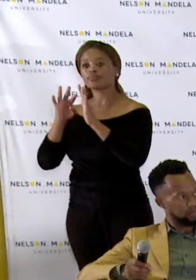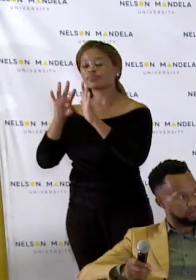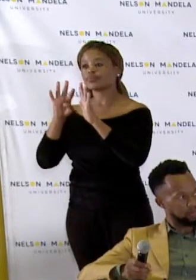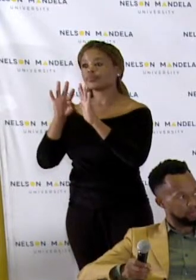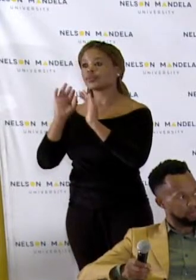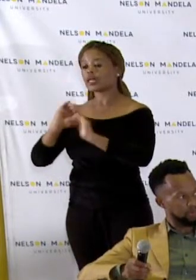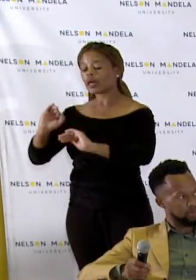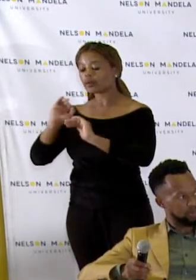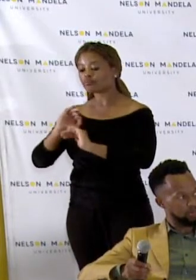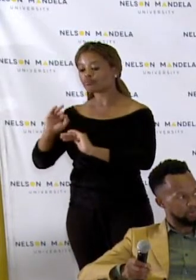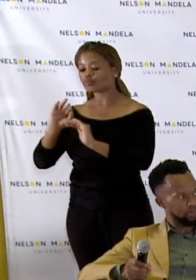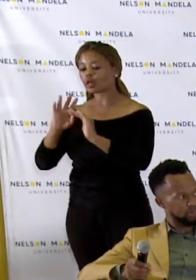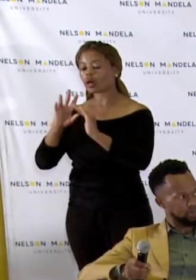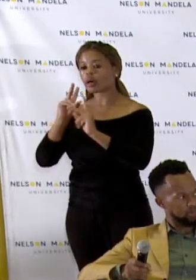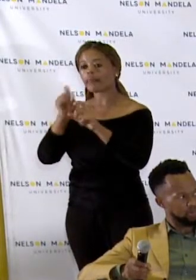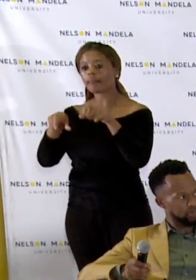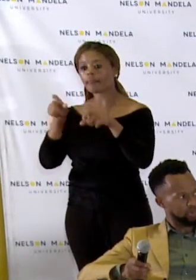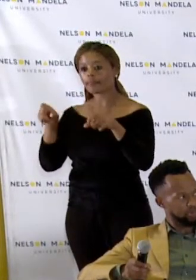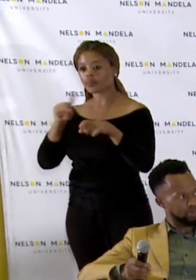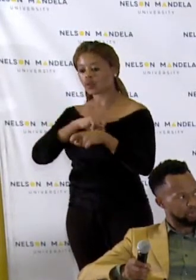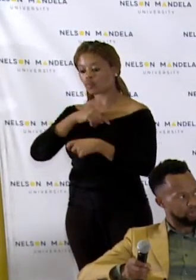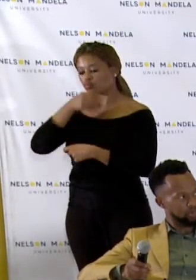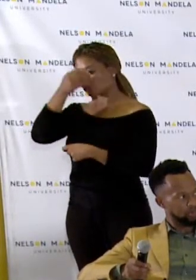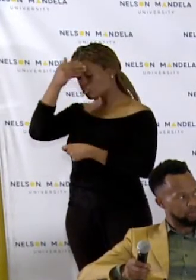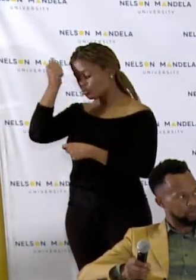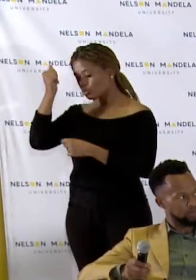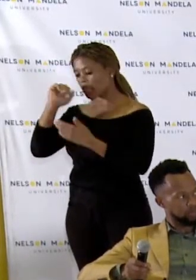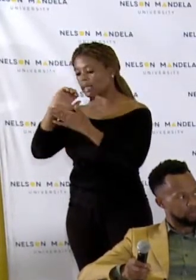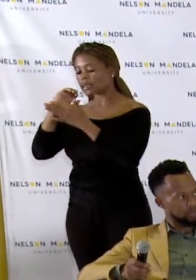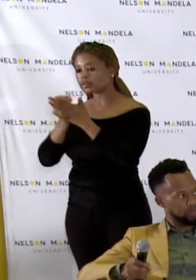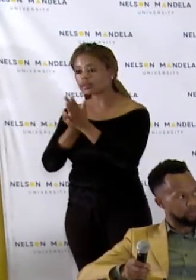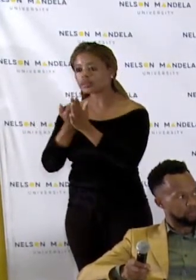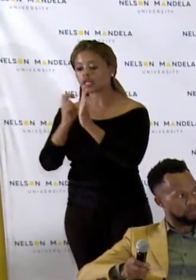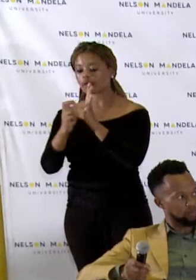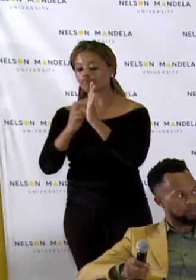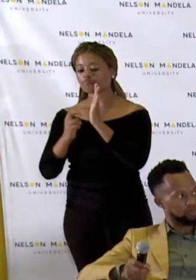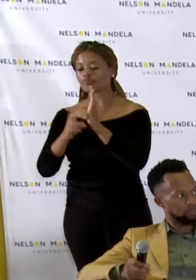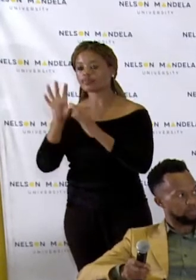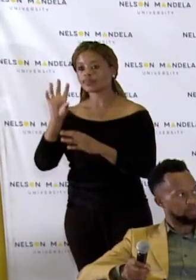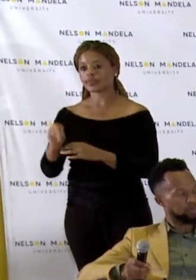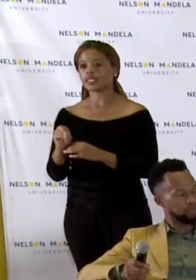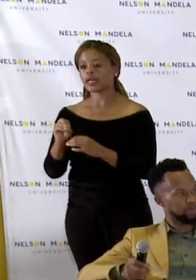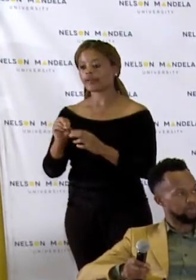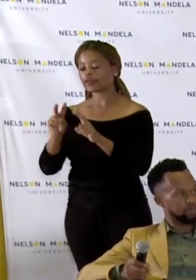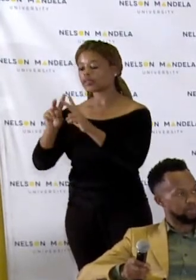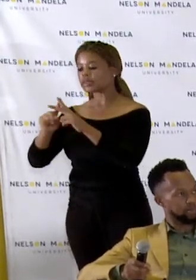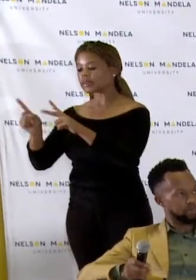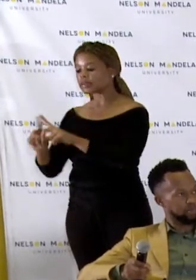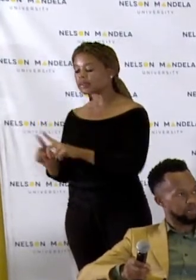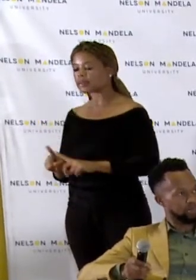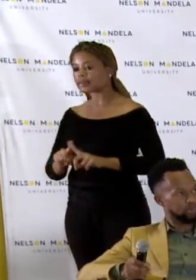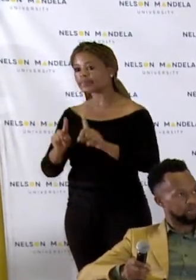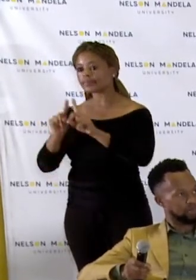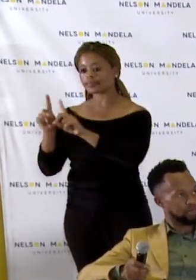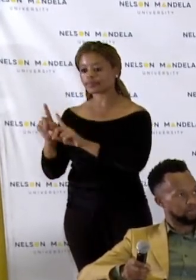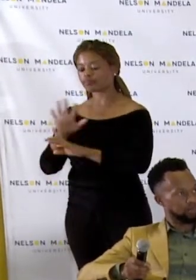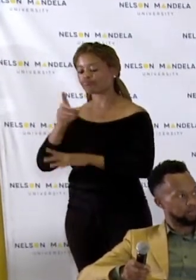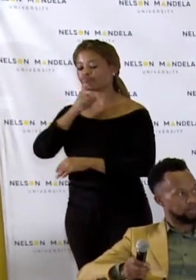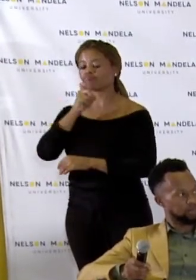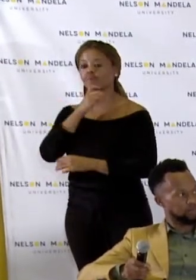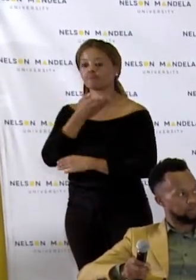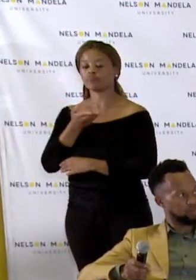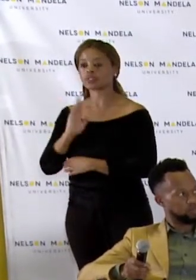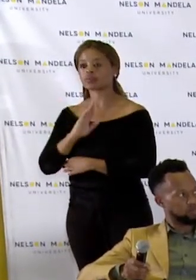educate consumers. Because if consumers are not aware of the safeguards that are there on the various platforms, they will not utilize